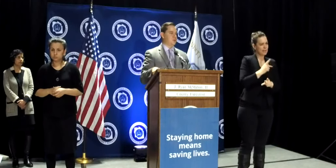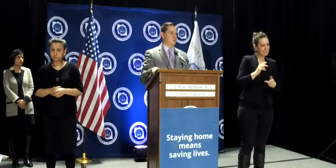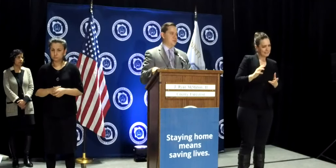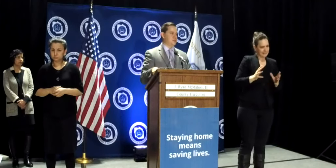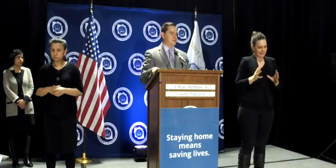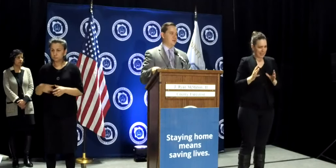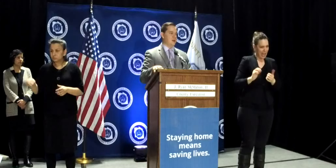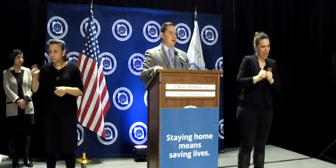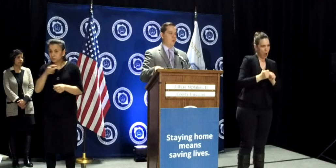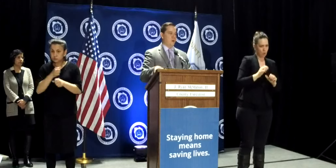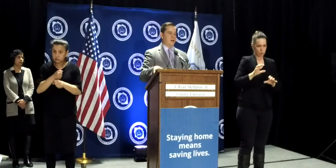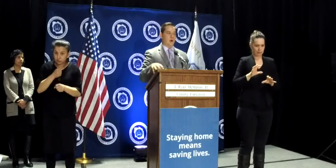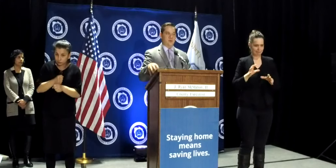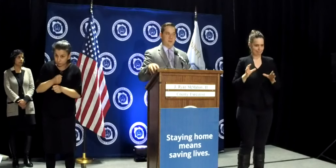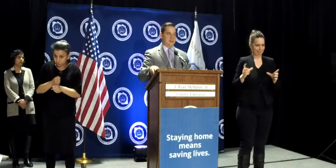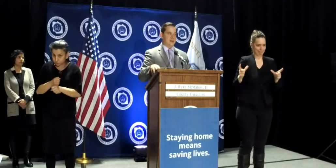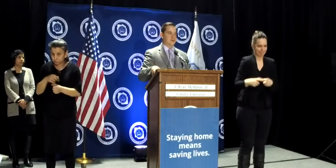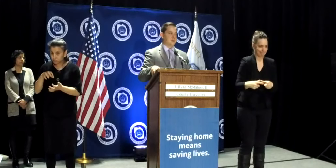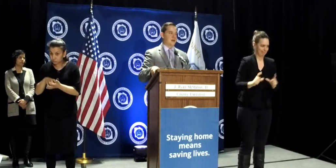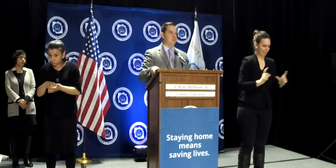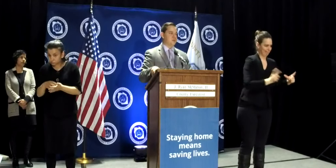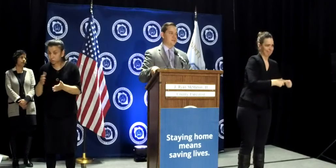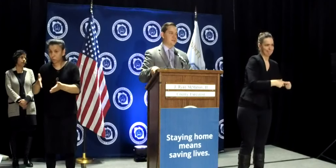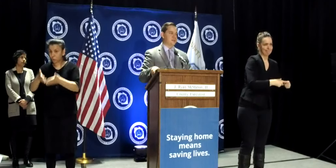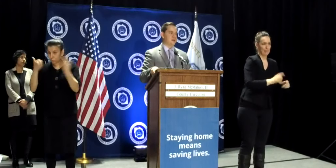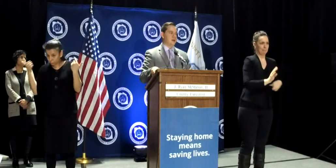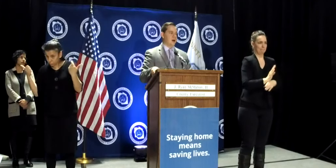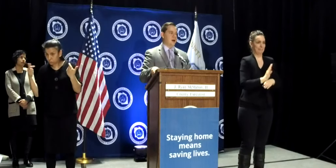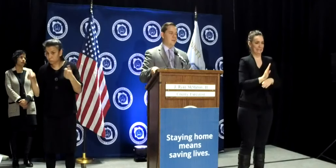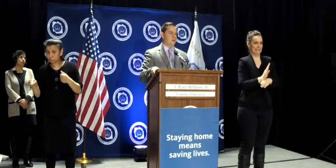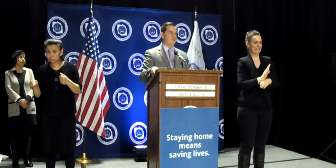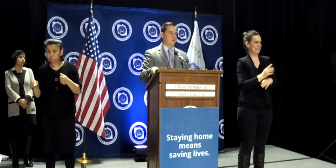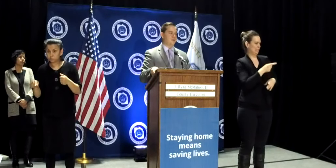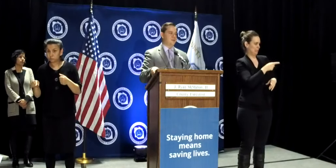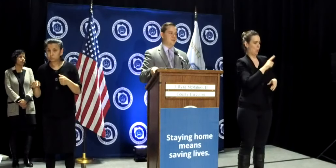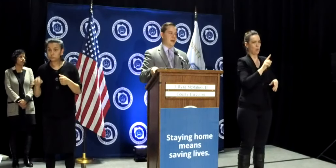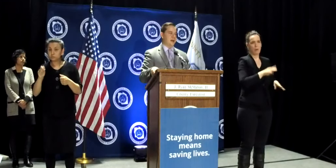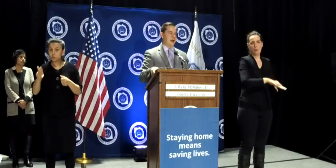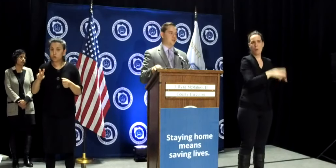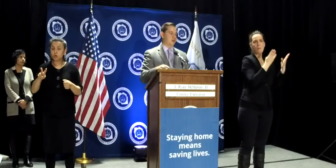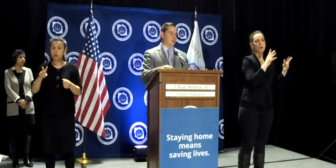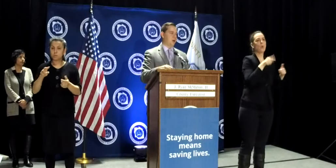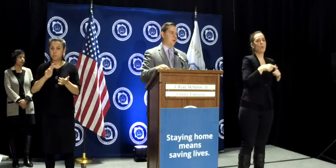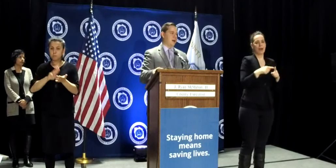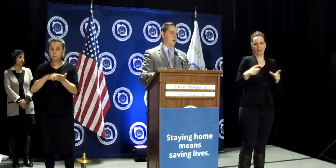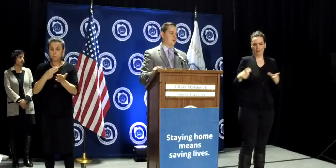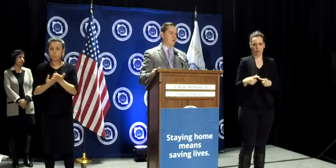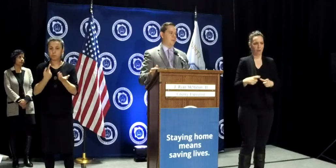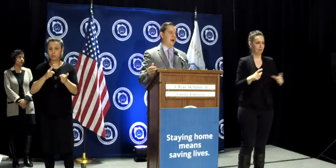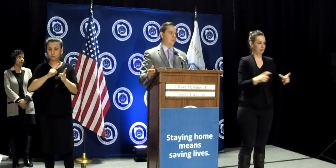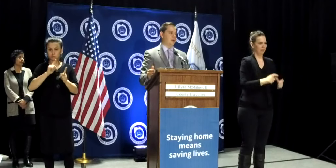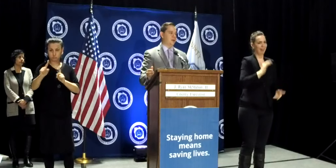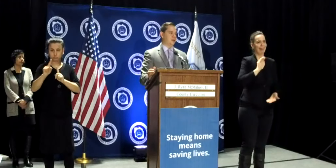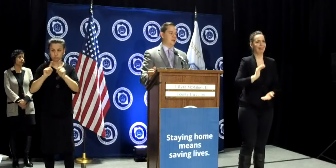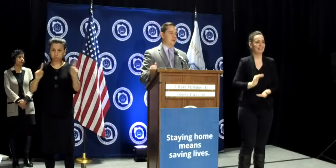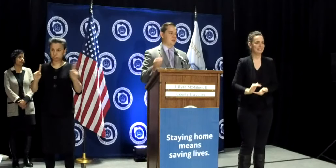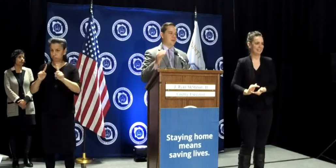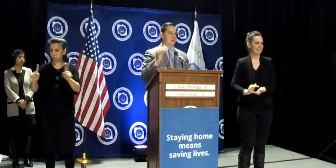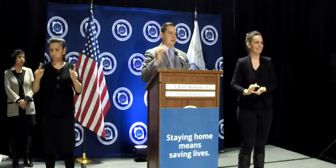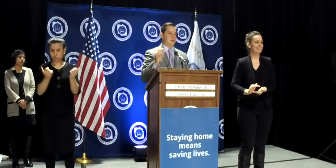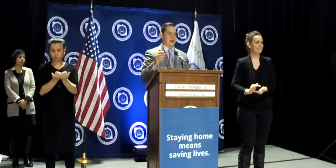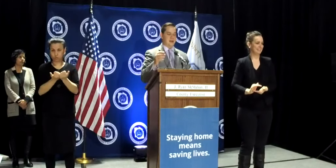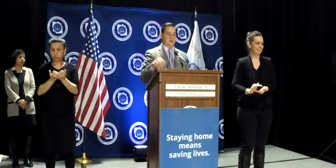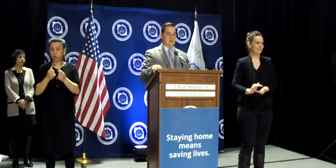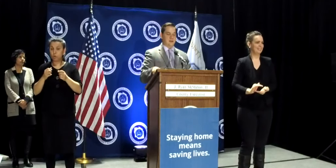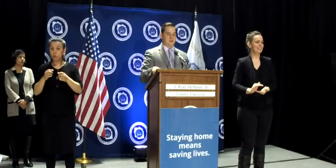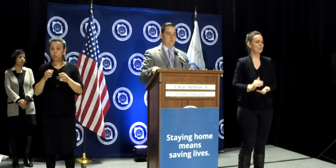60% social distancing. We're going to always make the case for that business if it's not contrary to public health for them operating. So I